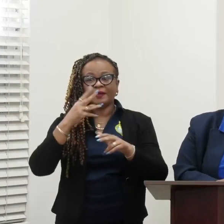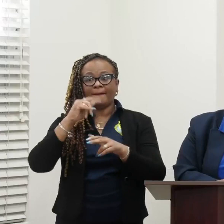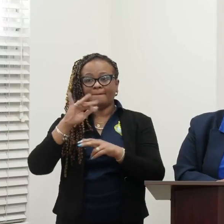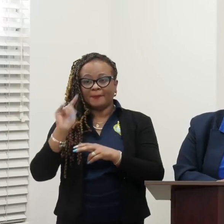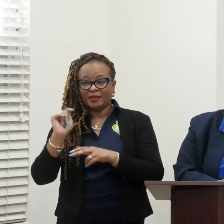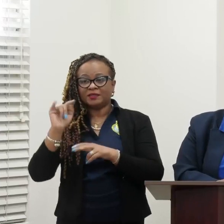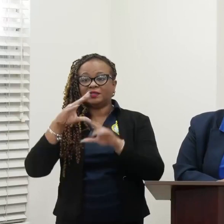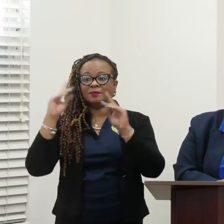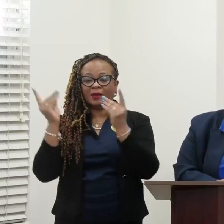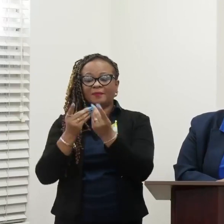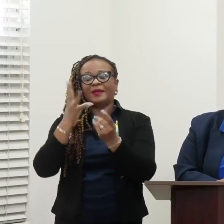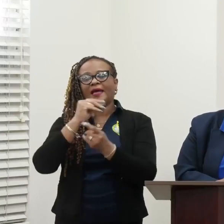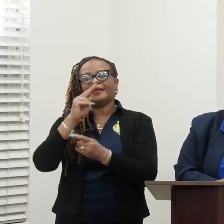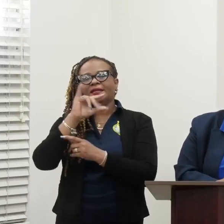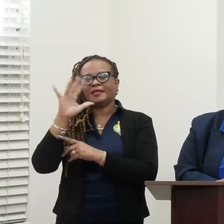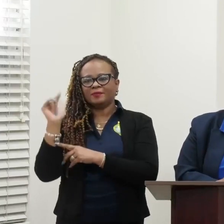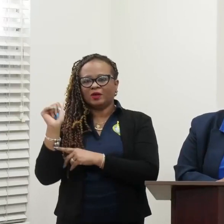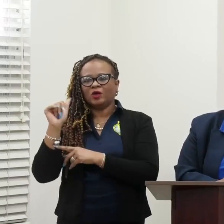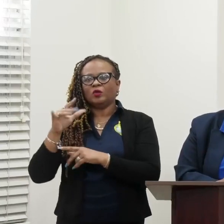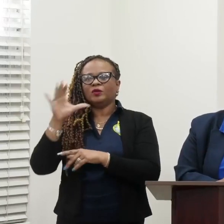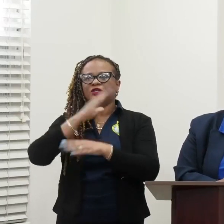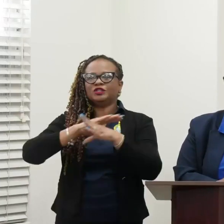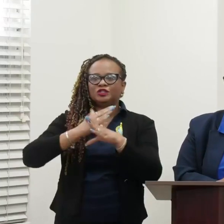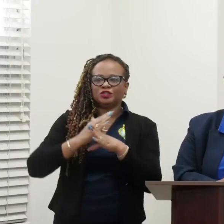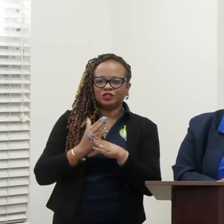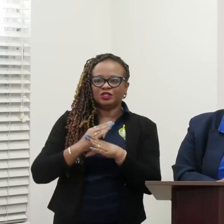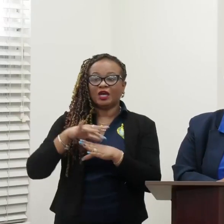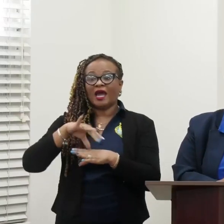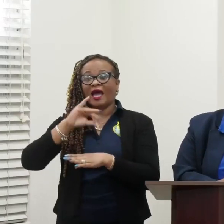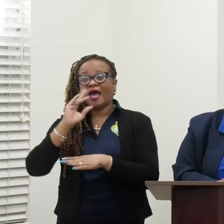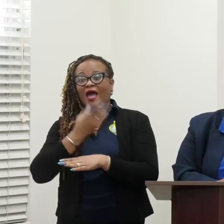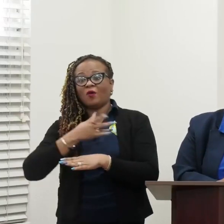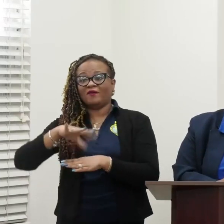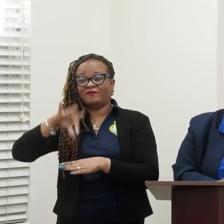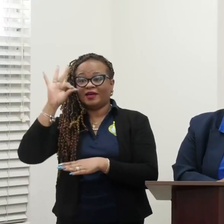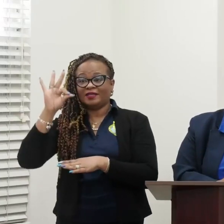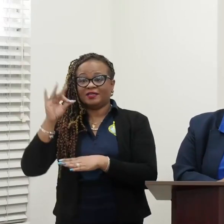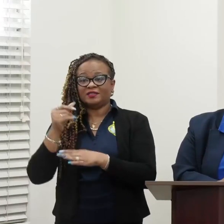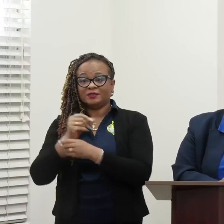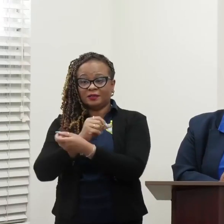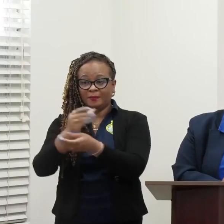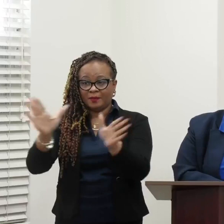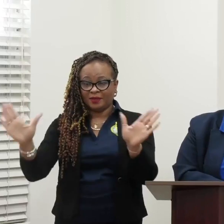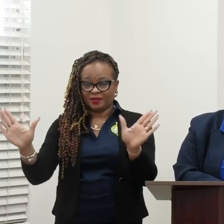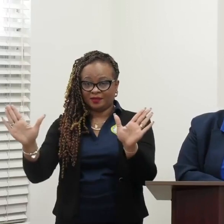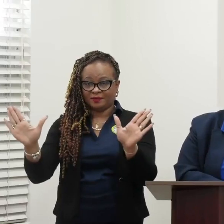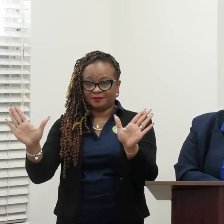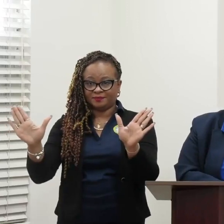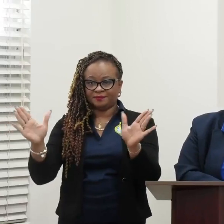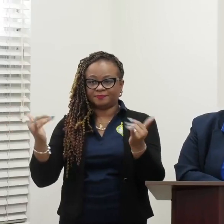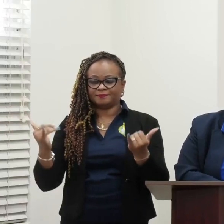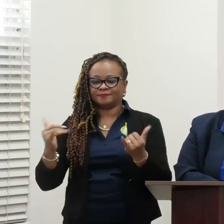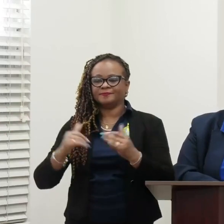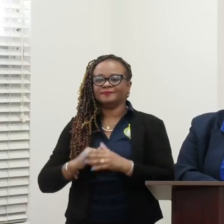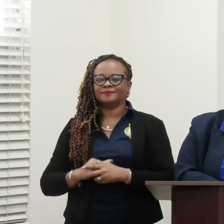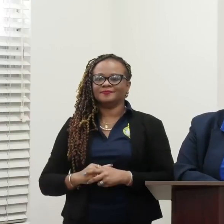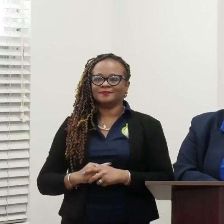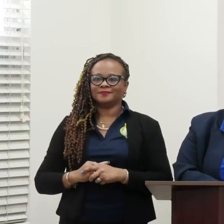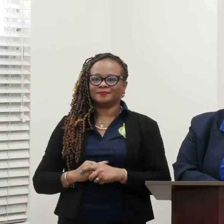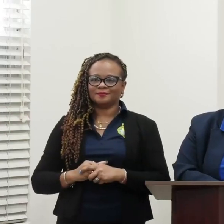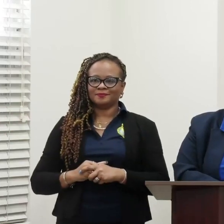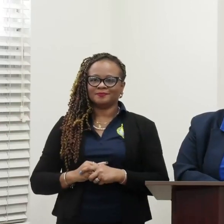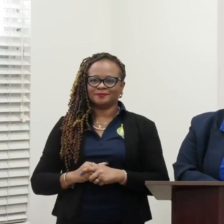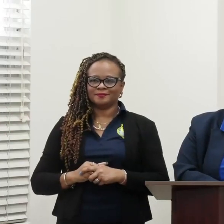and NEMA, and we will share our findings with you, the public. Julia, nous venons parler dans cyclone là, Nicole.